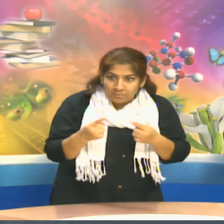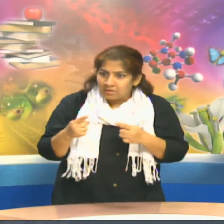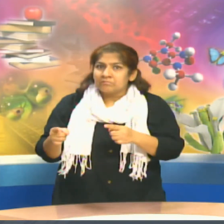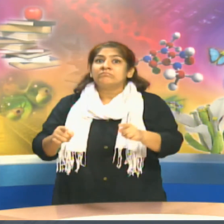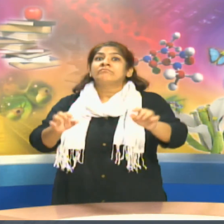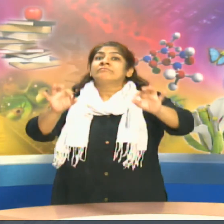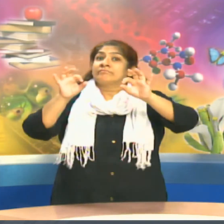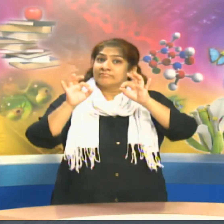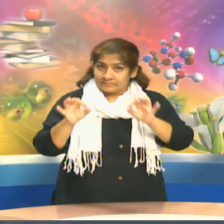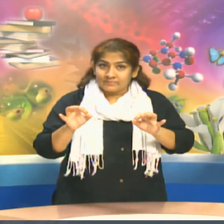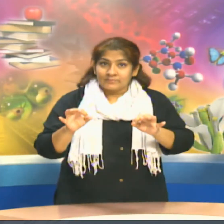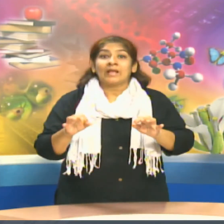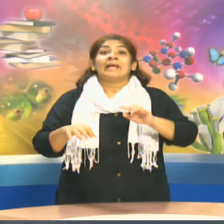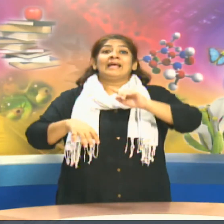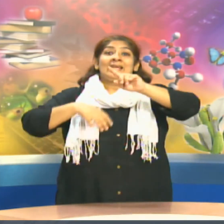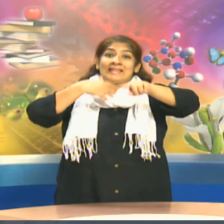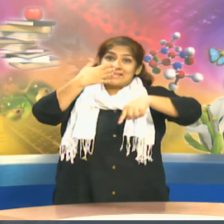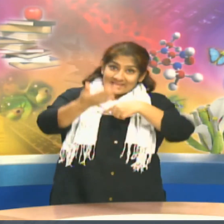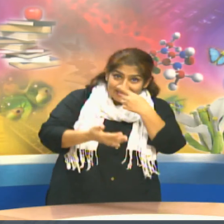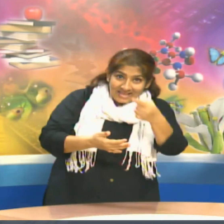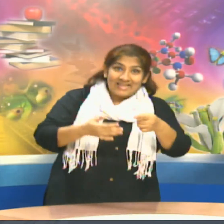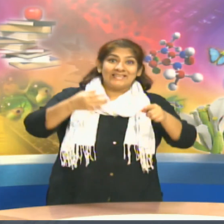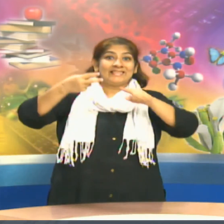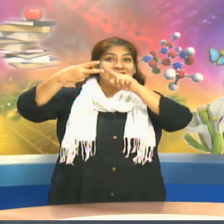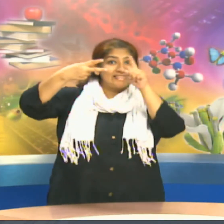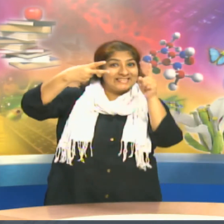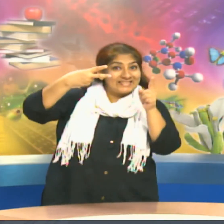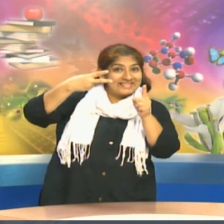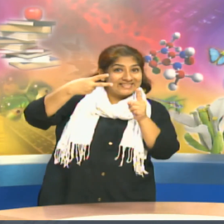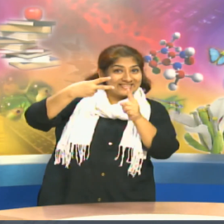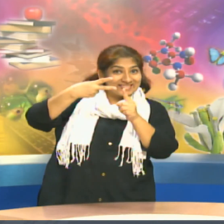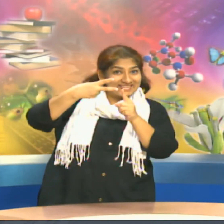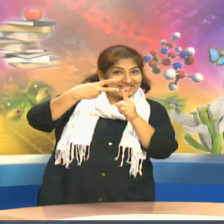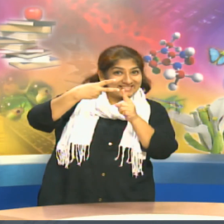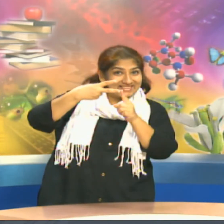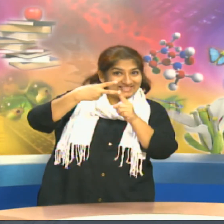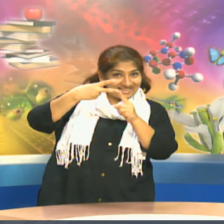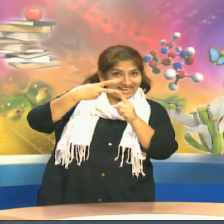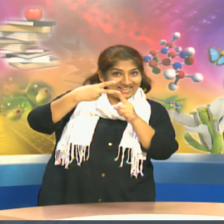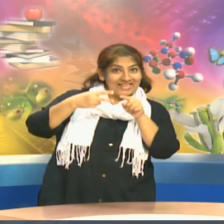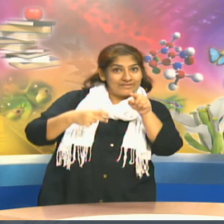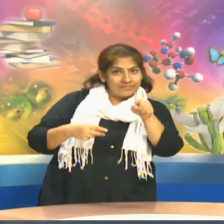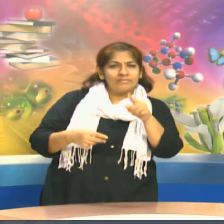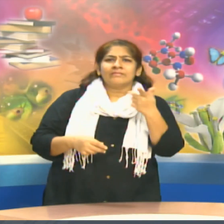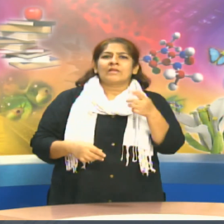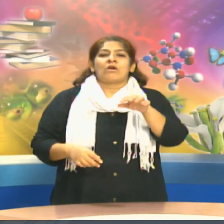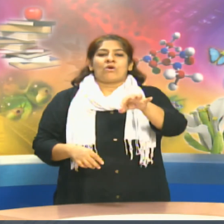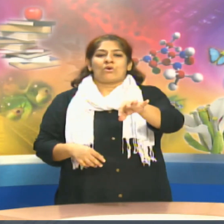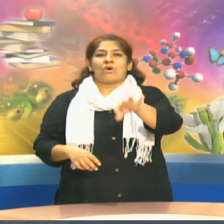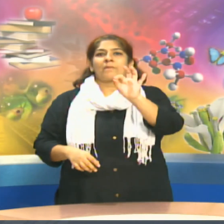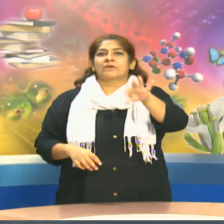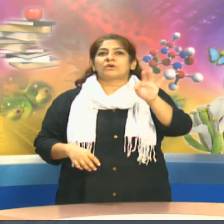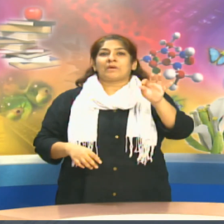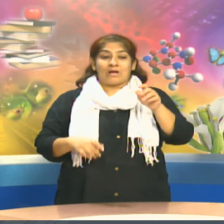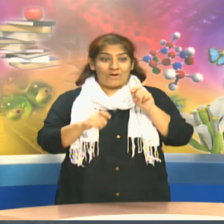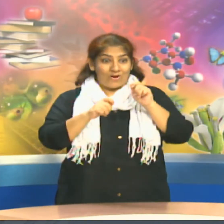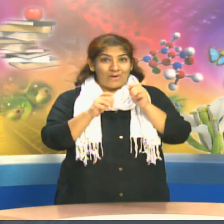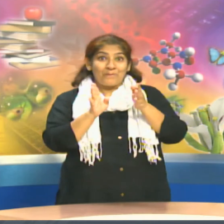various methods, all the alternative methods, then we should follow the next one.